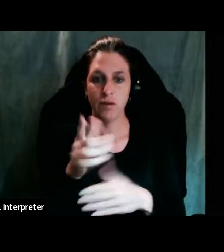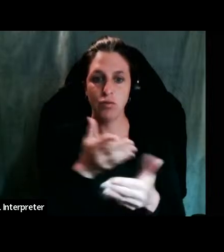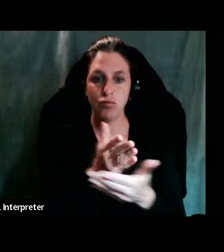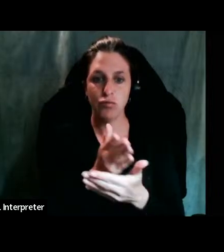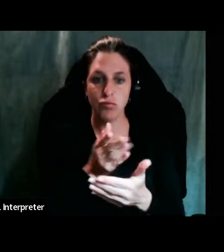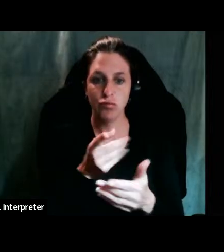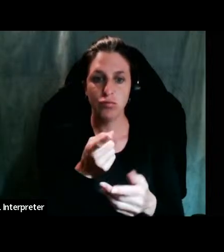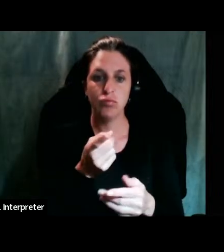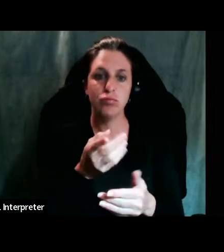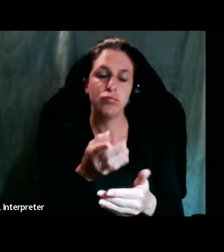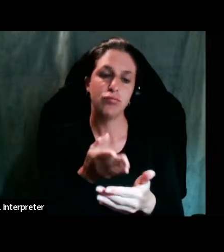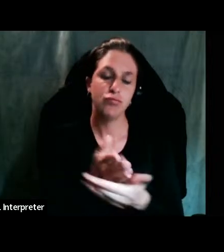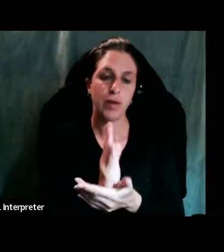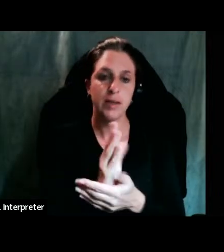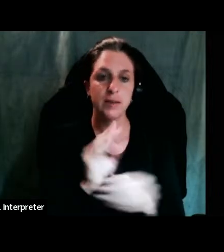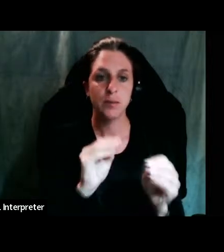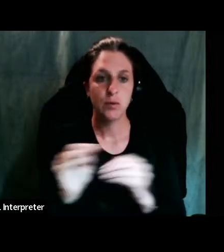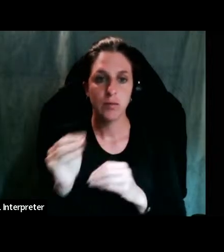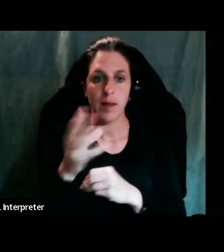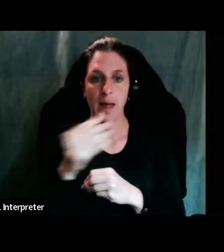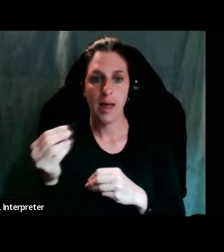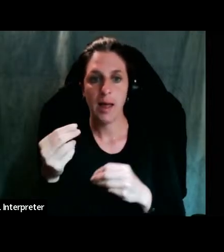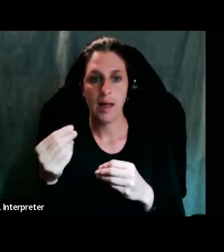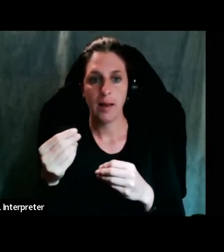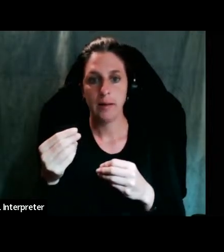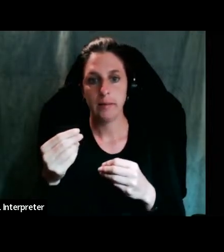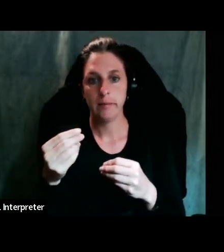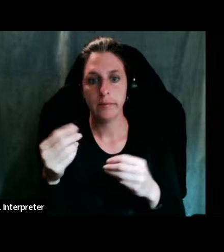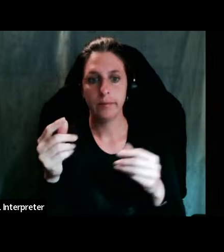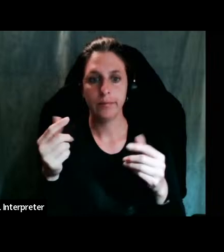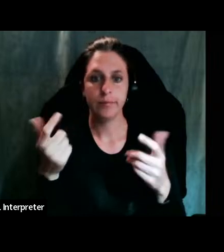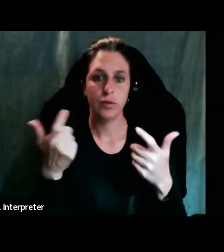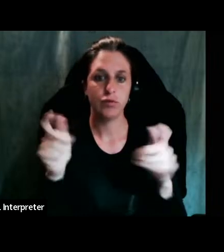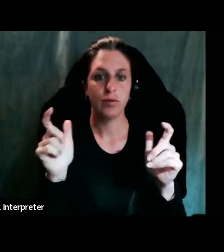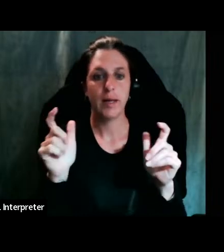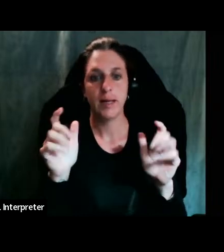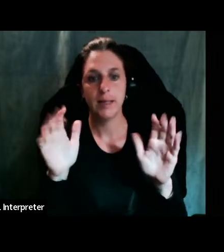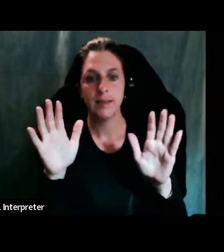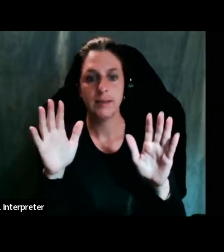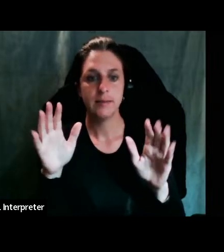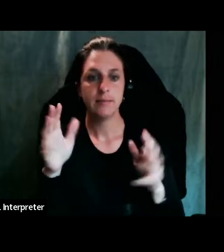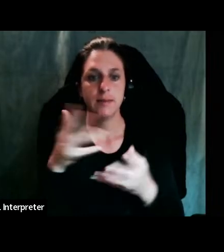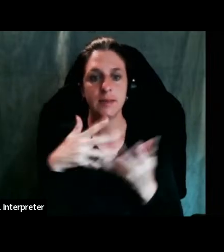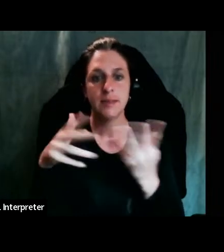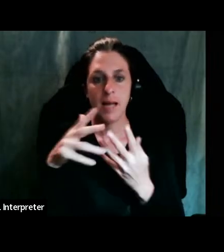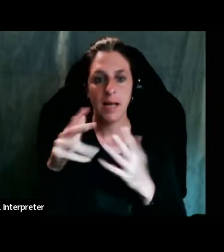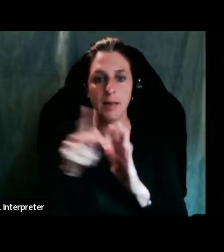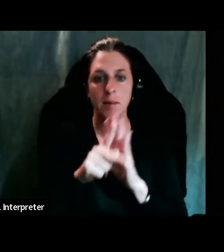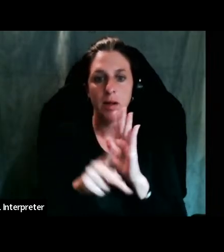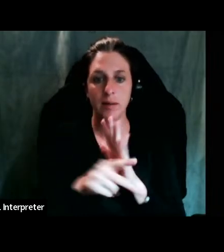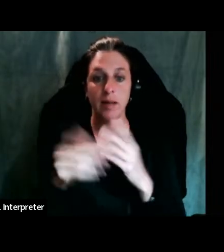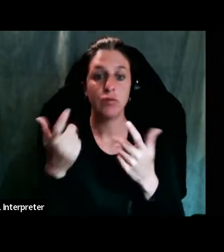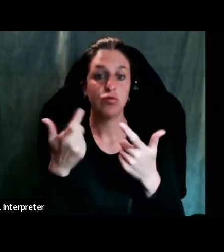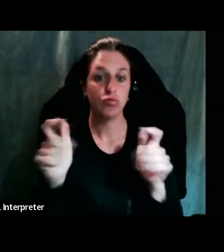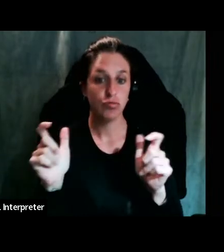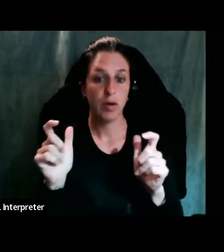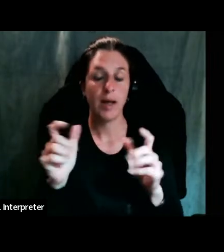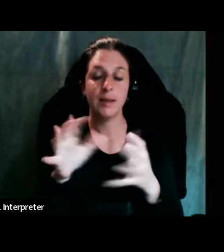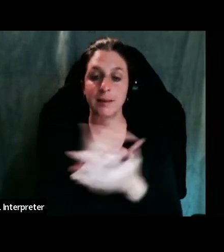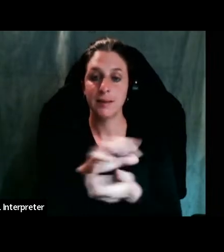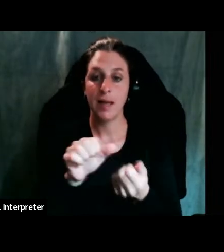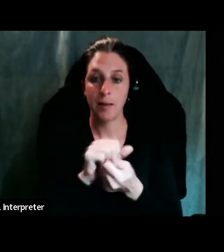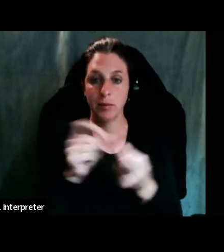Great Society policies. And there was great damage done to the family